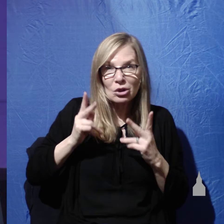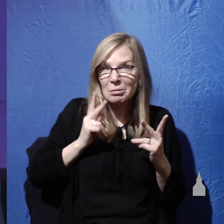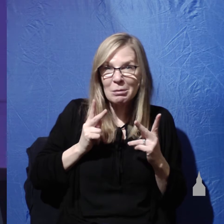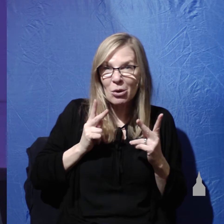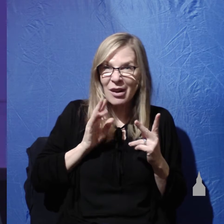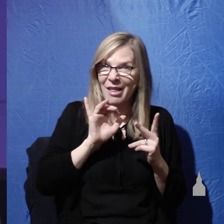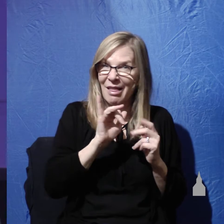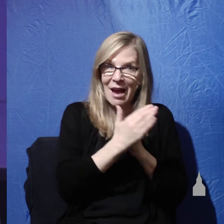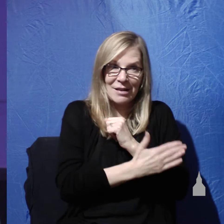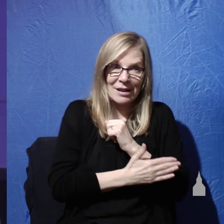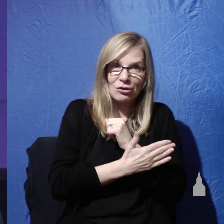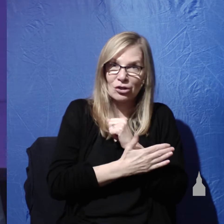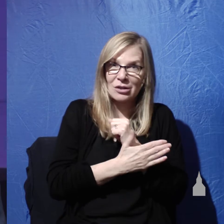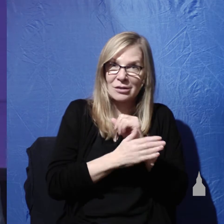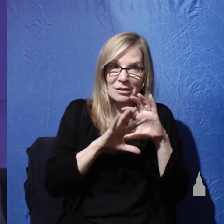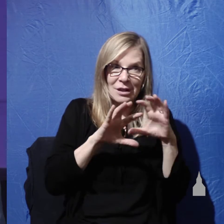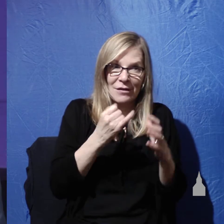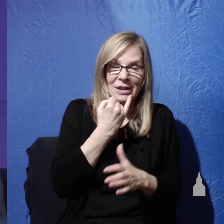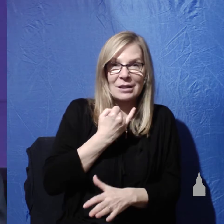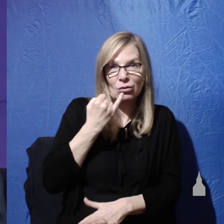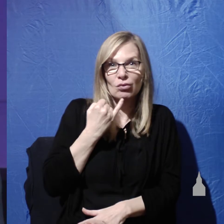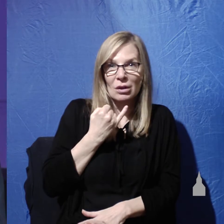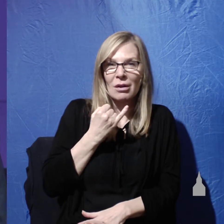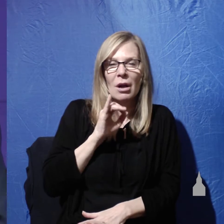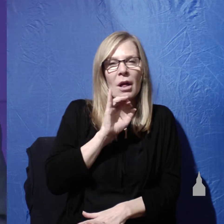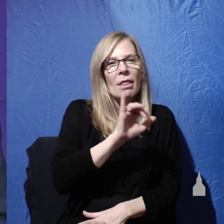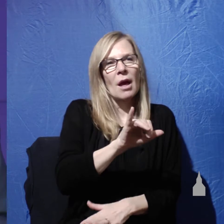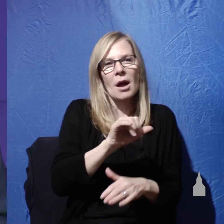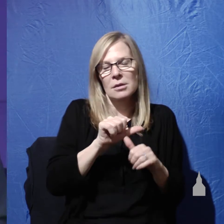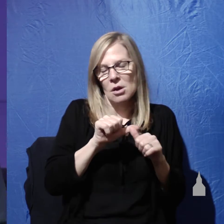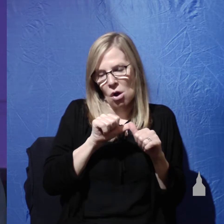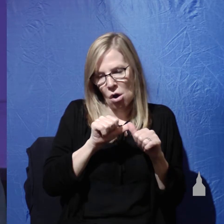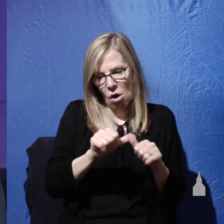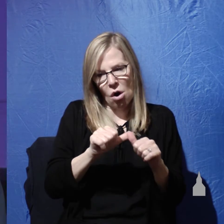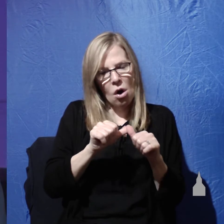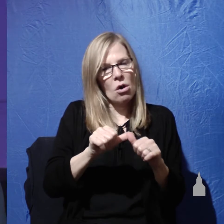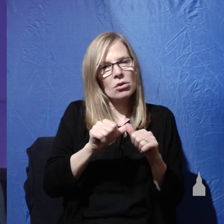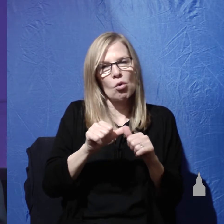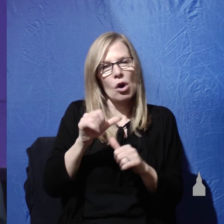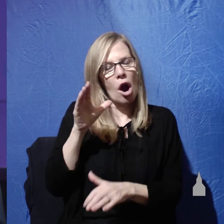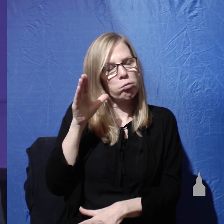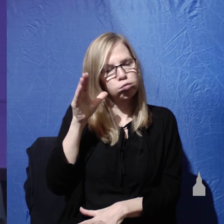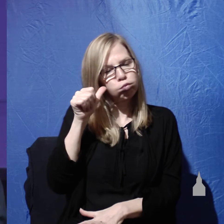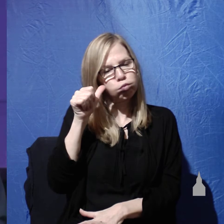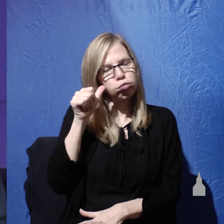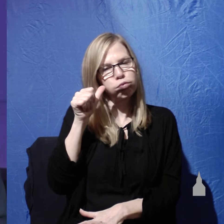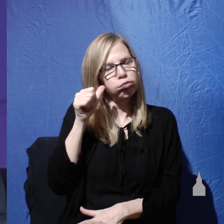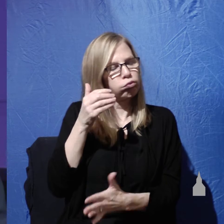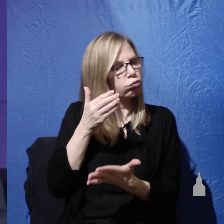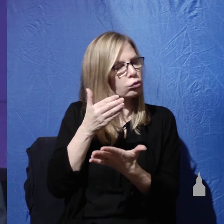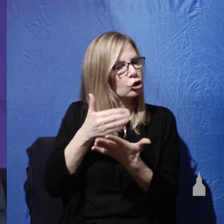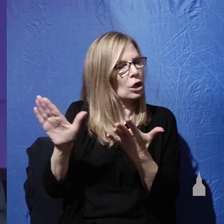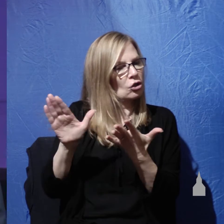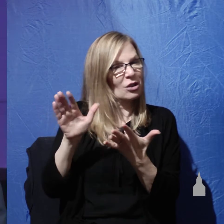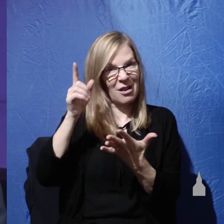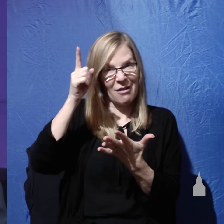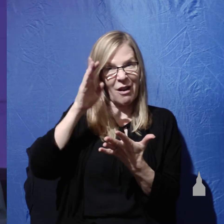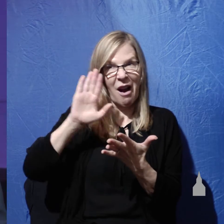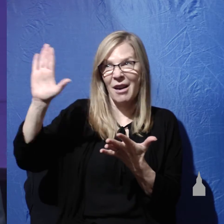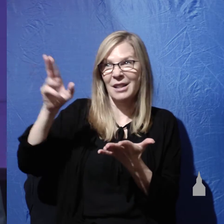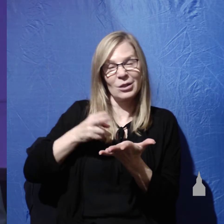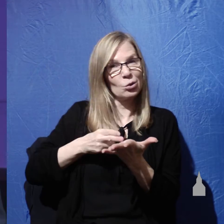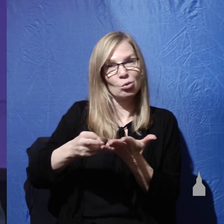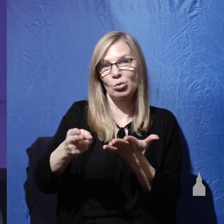of the nation of Israel, is one of ongoing unbelief and stubborn rejection of God's truth,